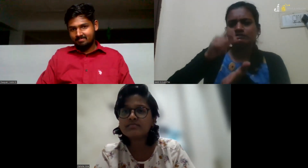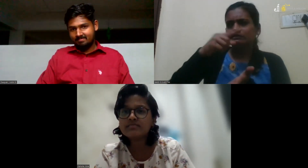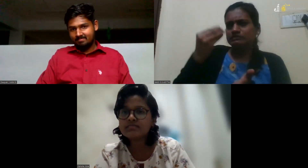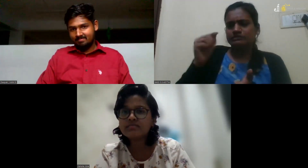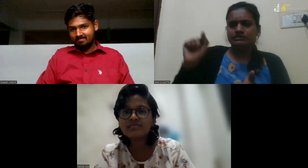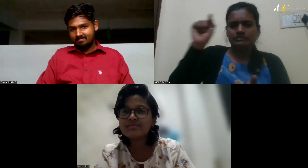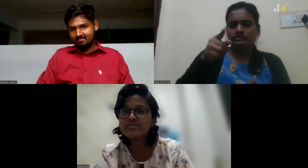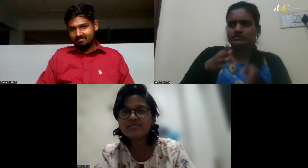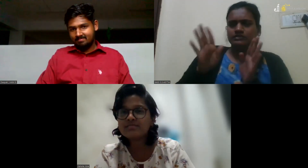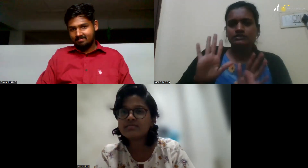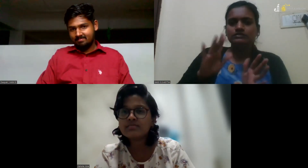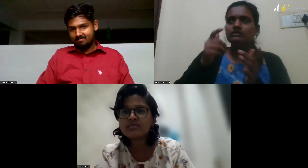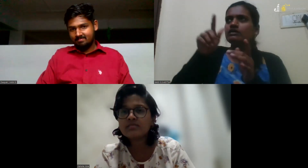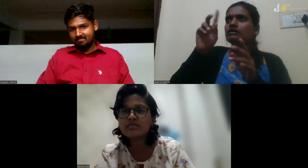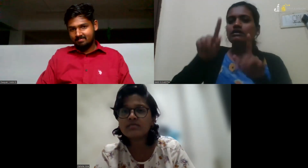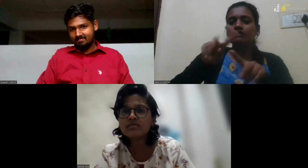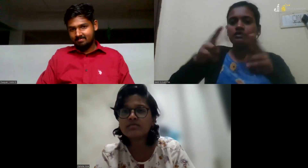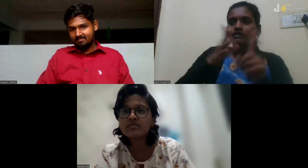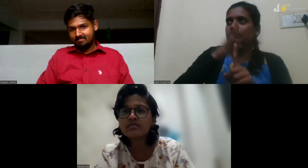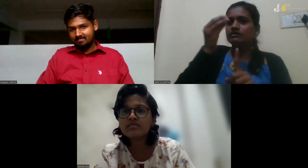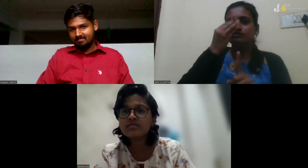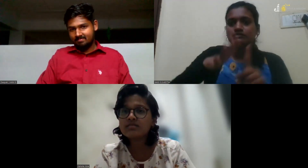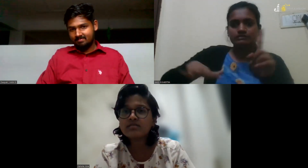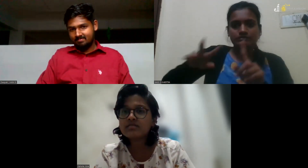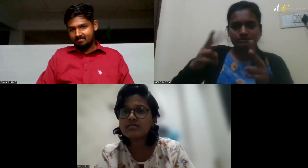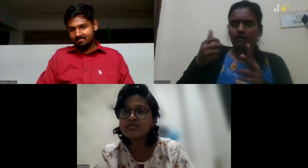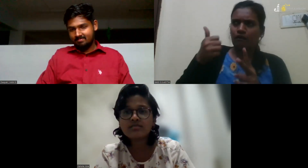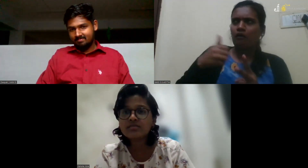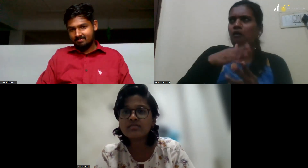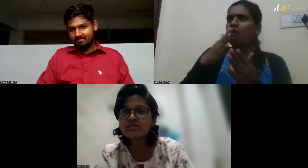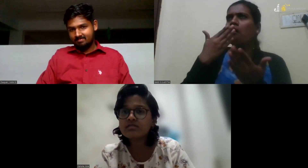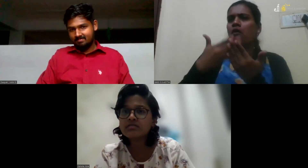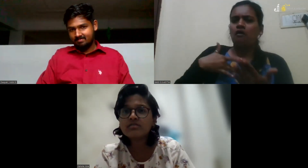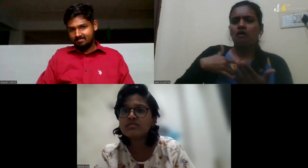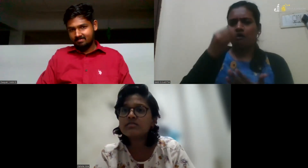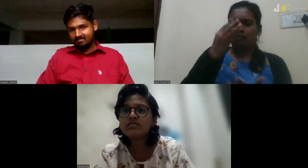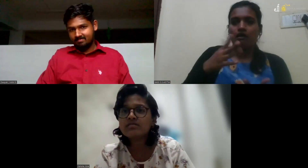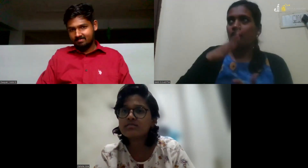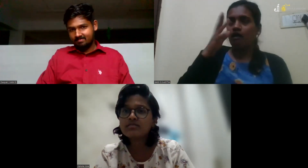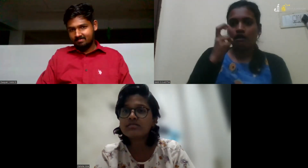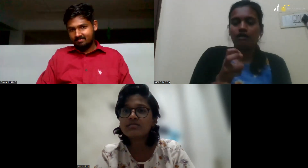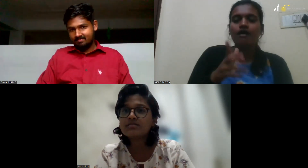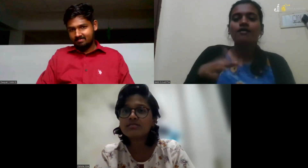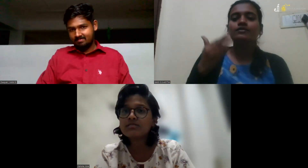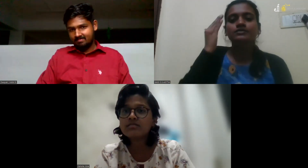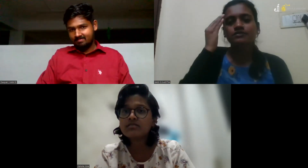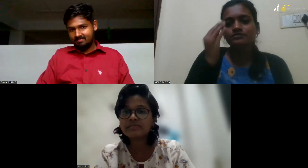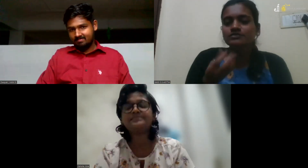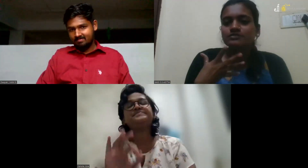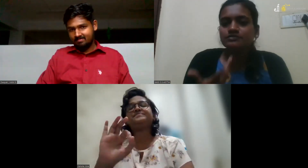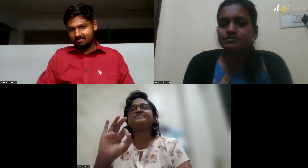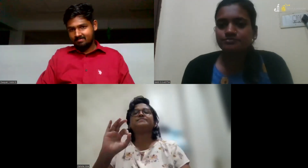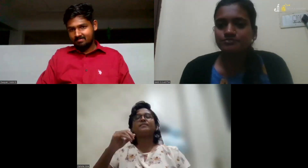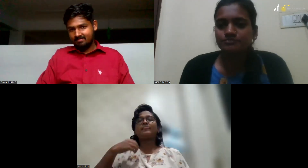being a deaf woman and at some places when you are traveling, it's not easier. Some places are good, some